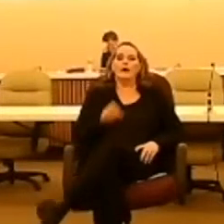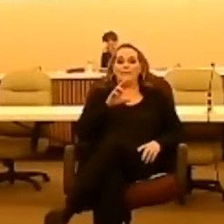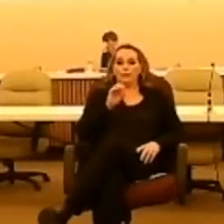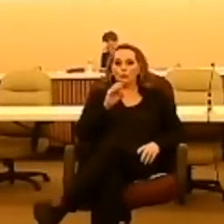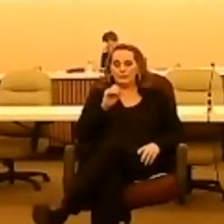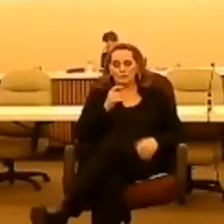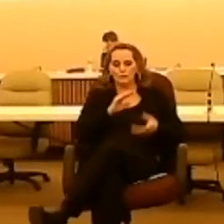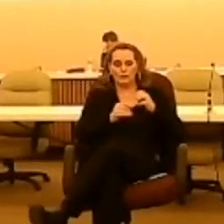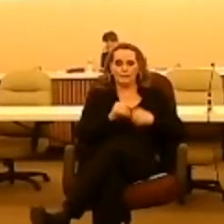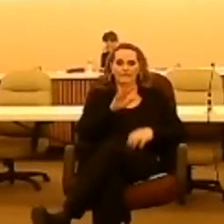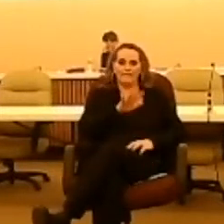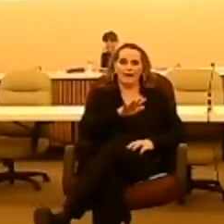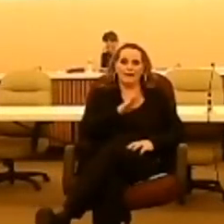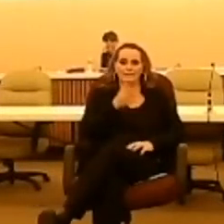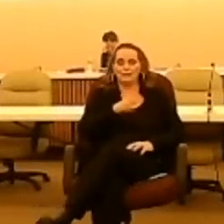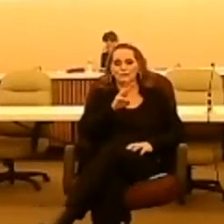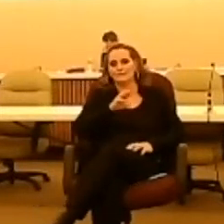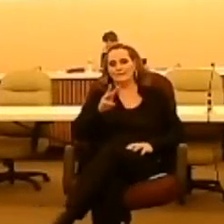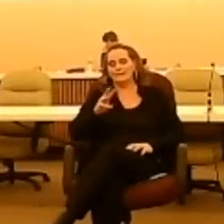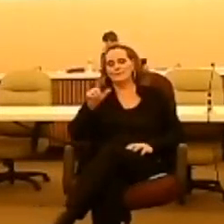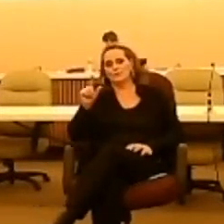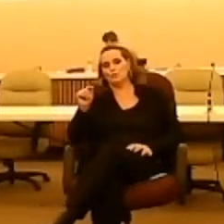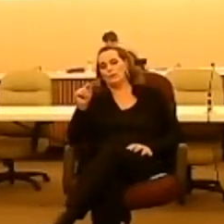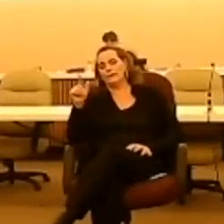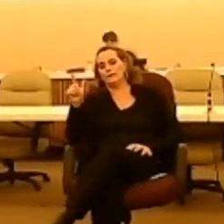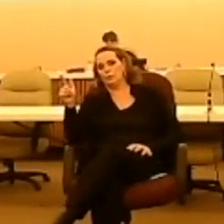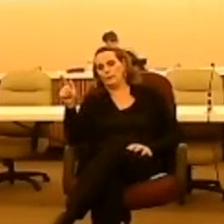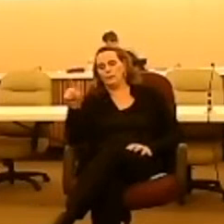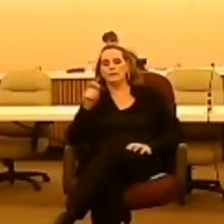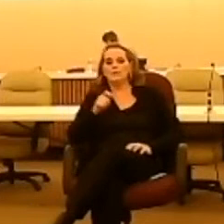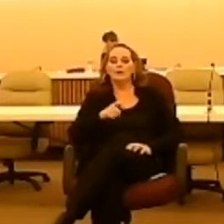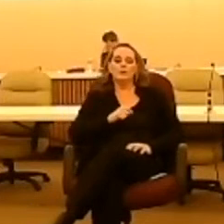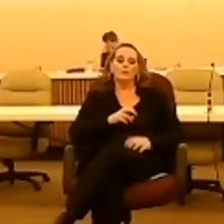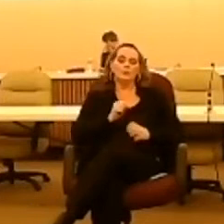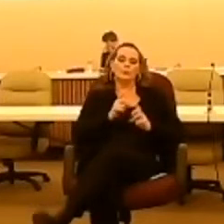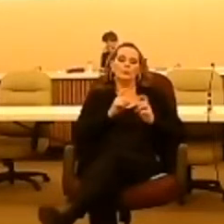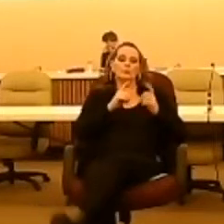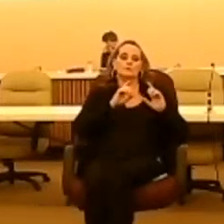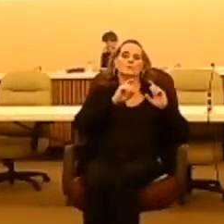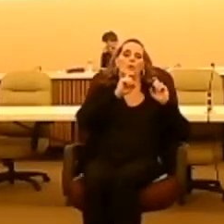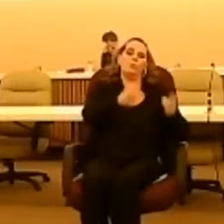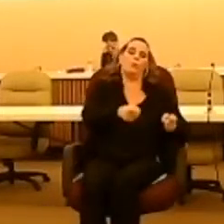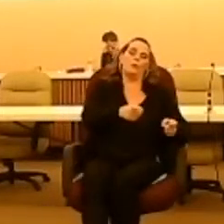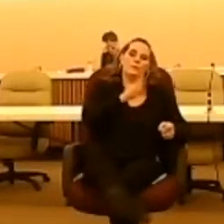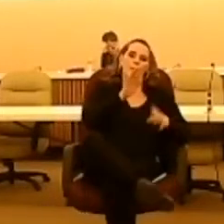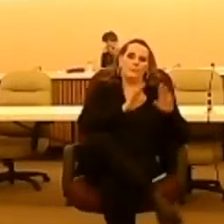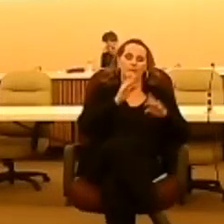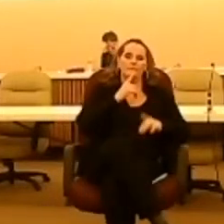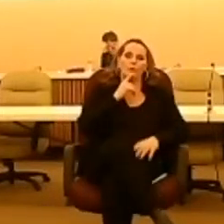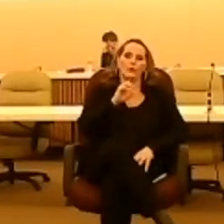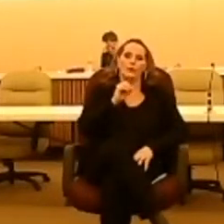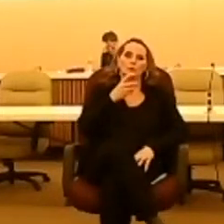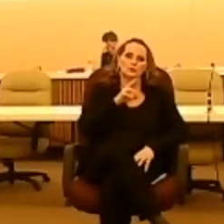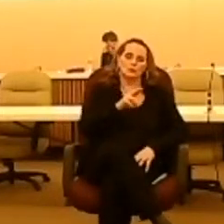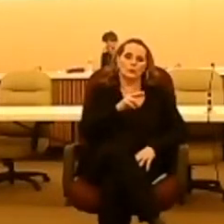resolution number 5-66, 2021, to award the bid for the sewer camera inspection van to Joe Johnson